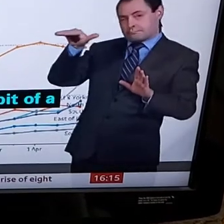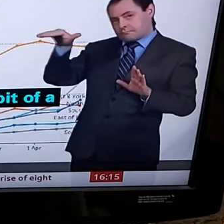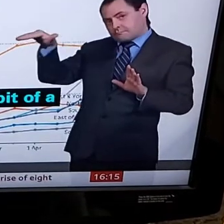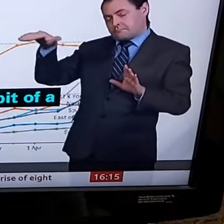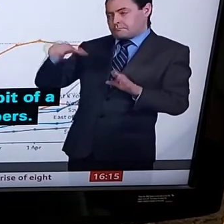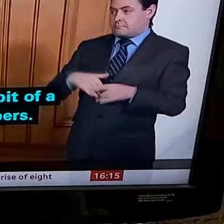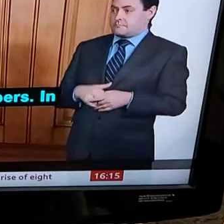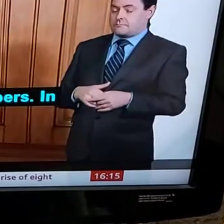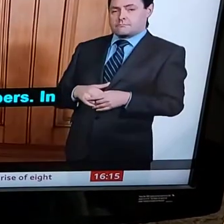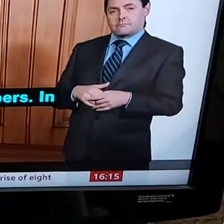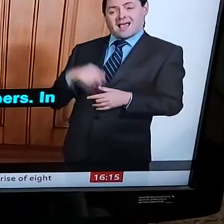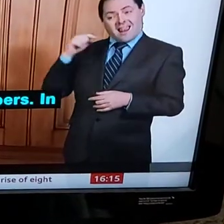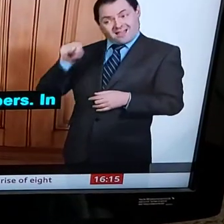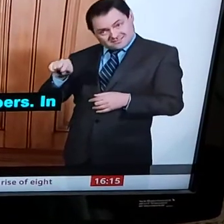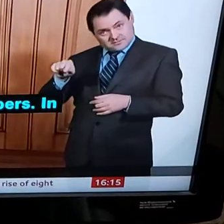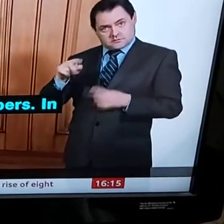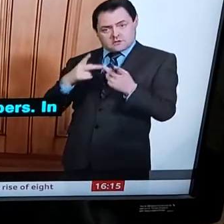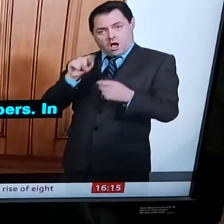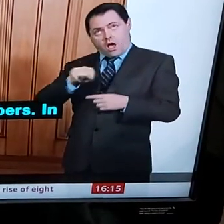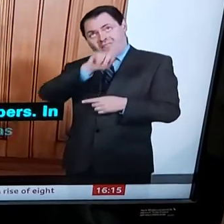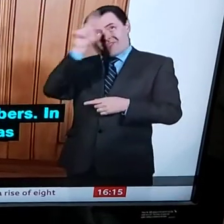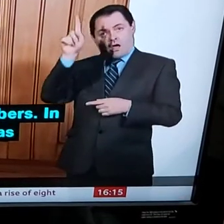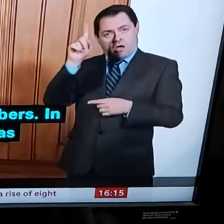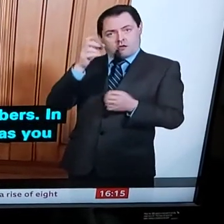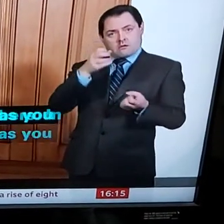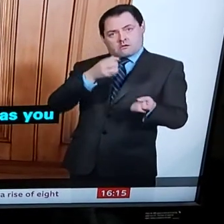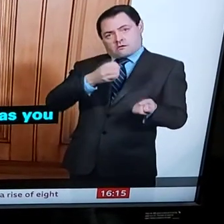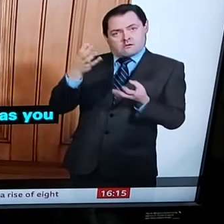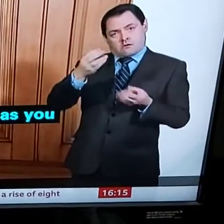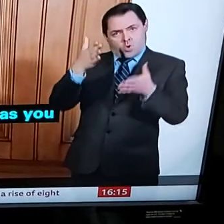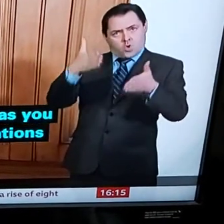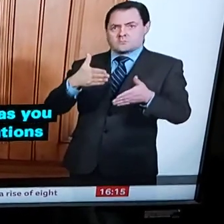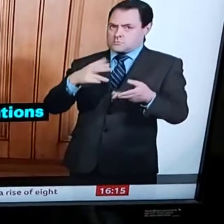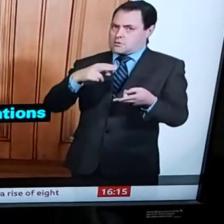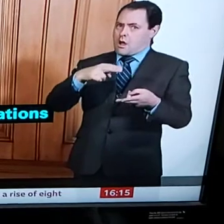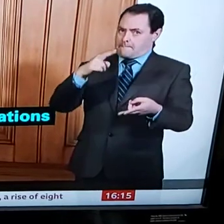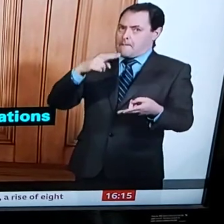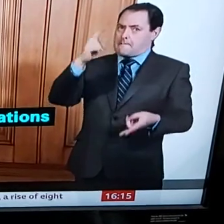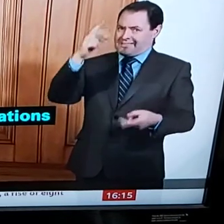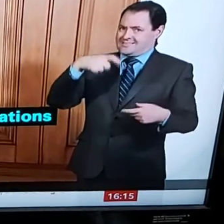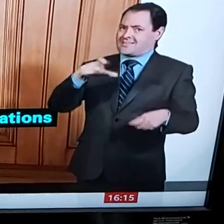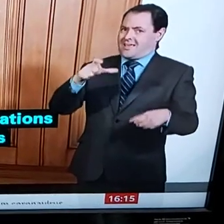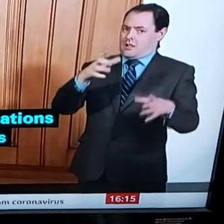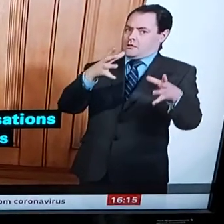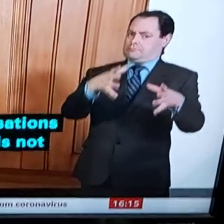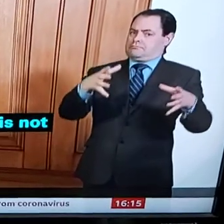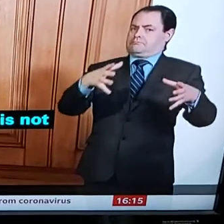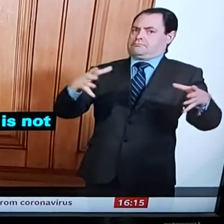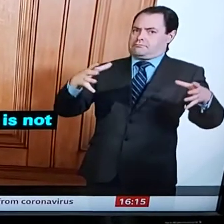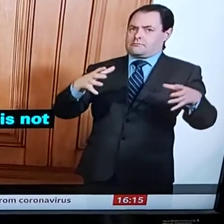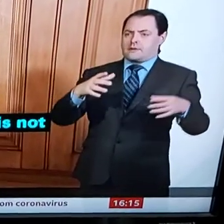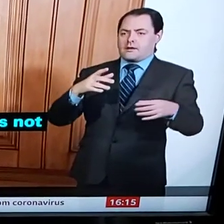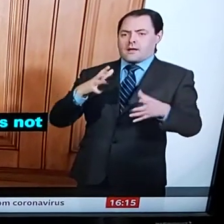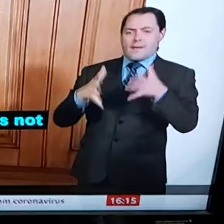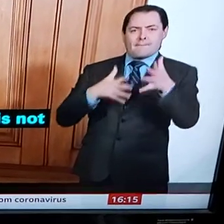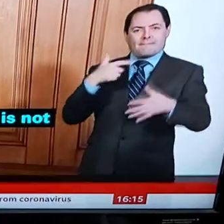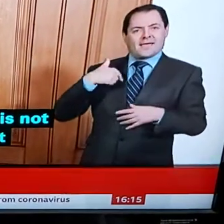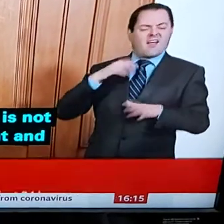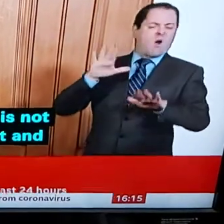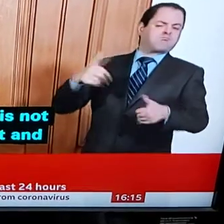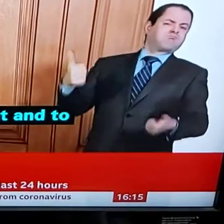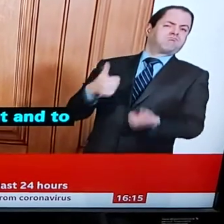heard, hospitalizations are still going up. So this is not the time to be complacent and to take our foot off the pedal. We need